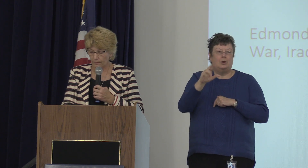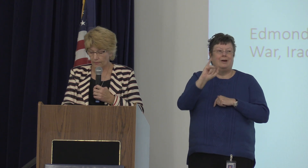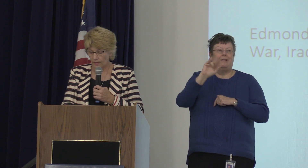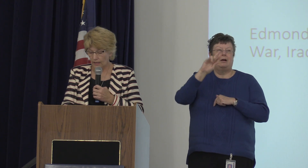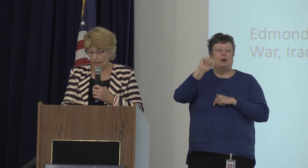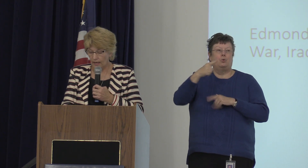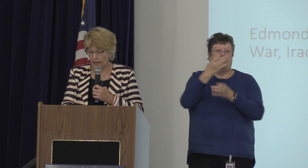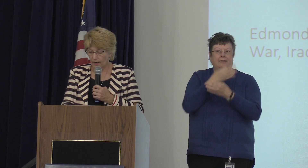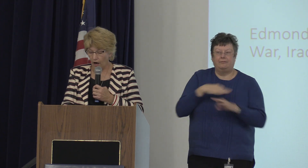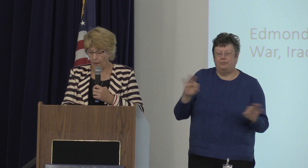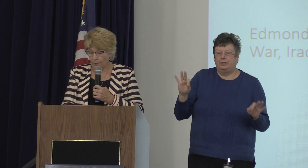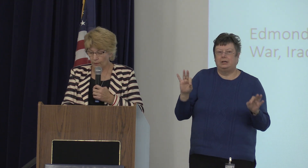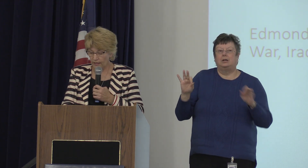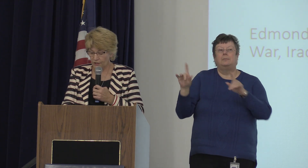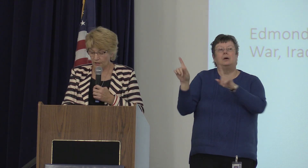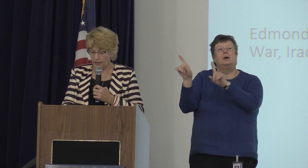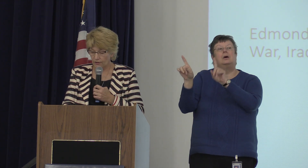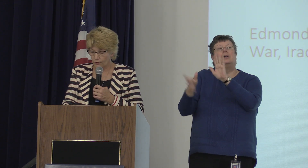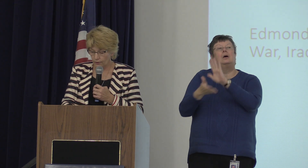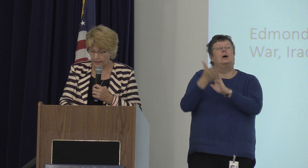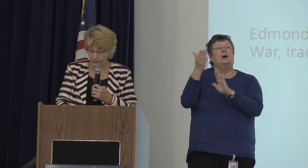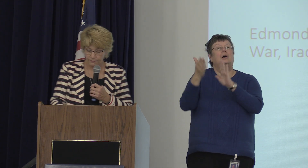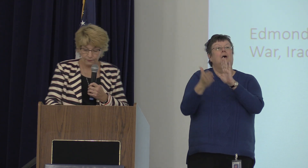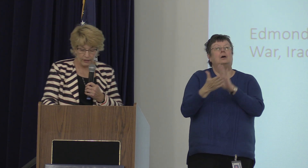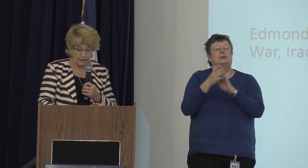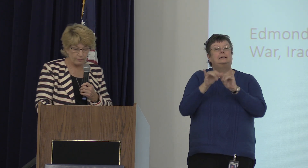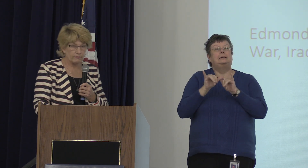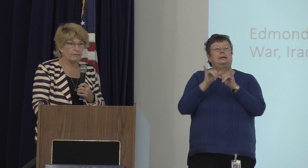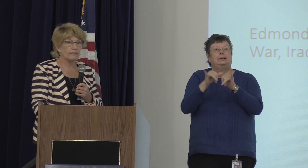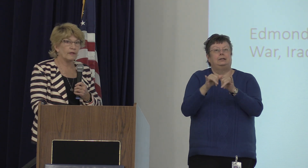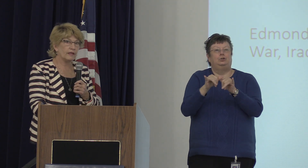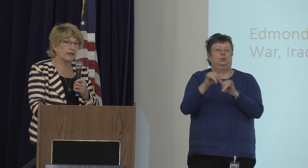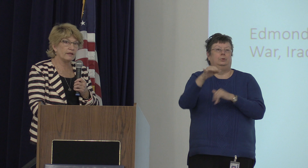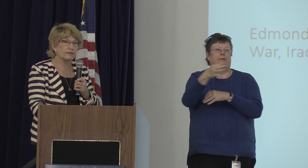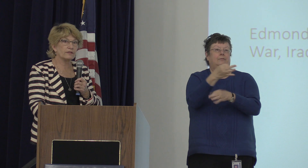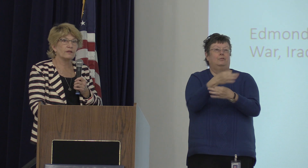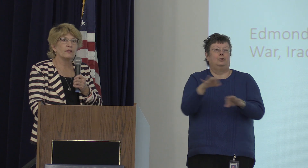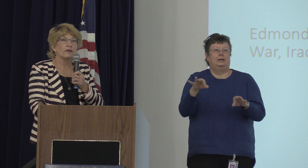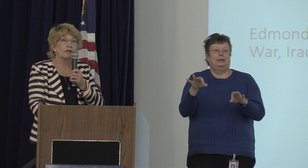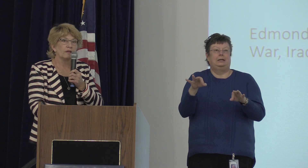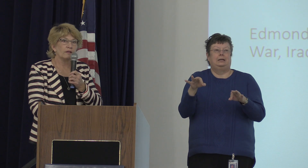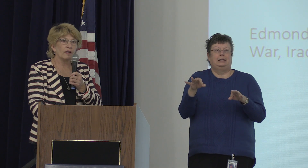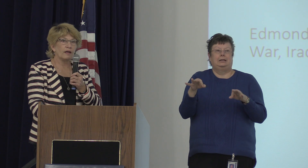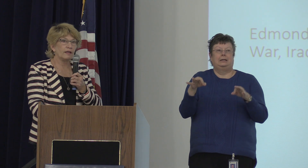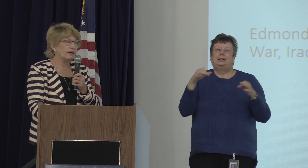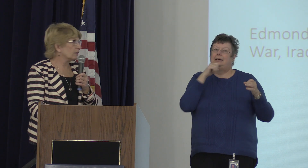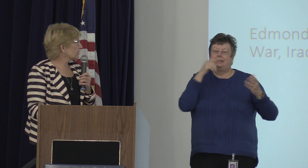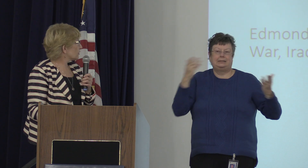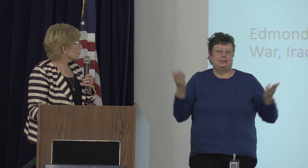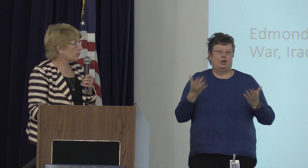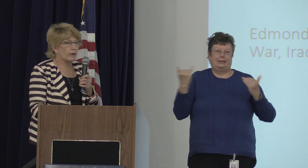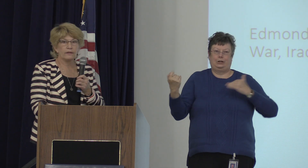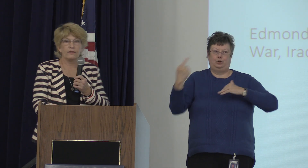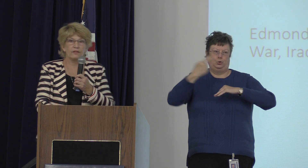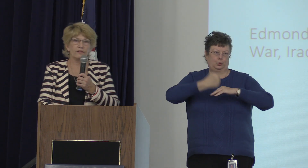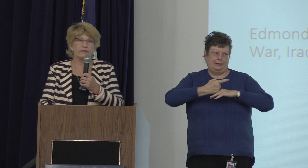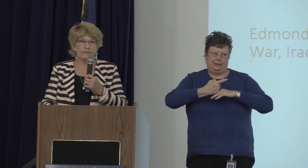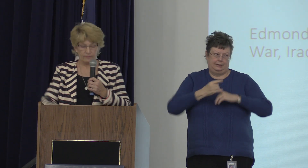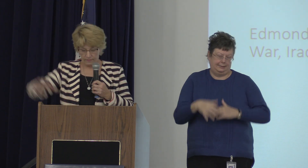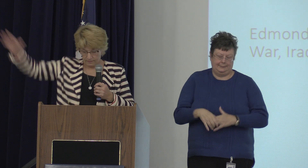Freedom, and Operation Enduring Freedom. And he is not here at this